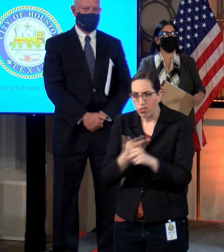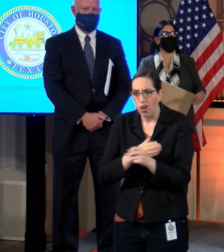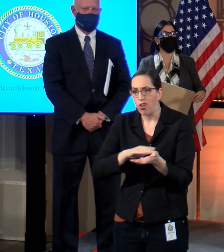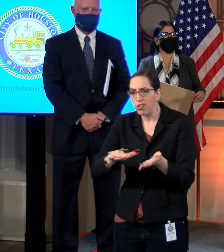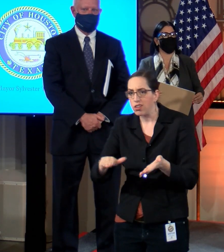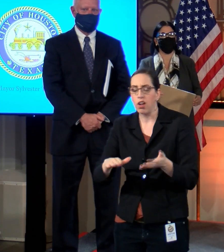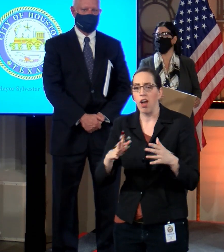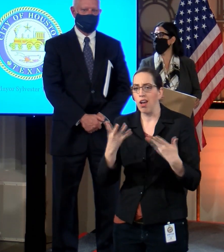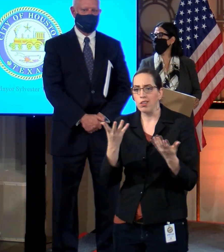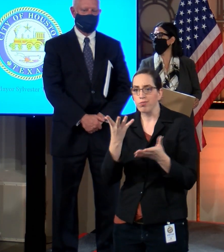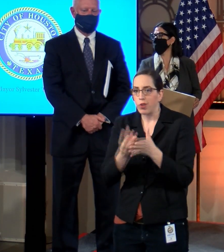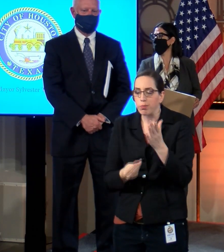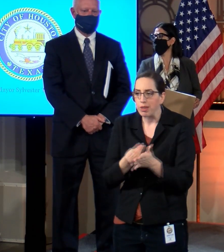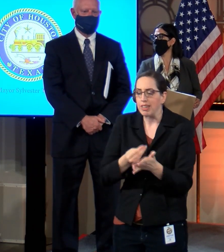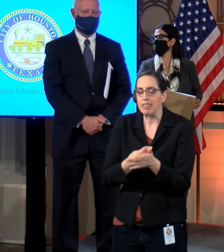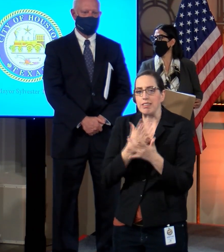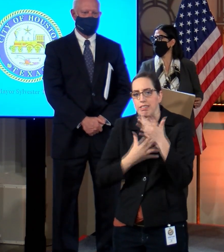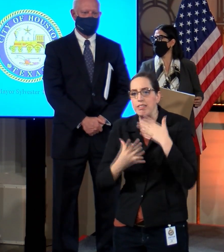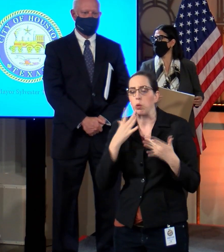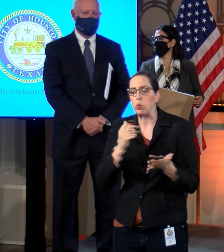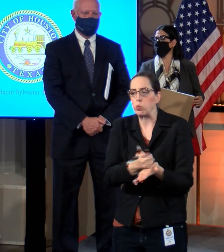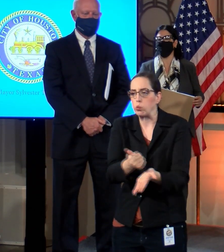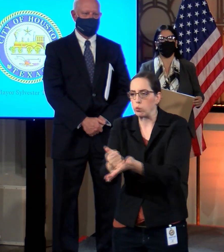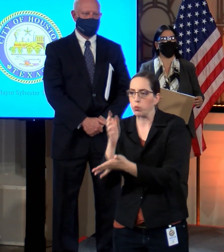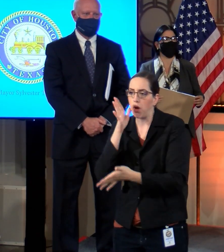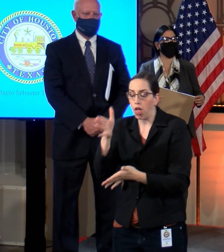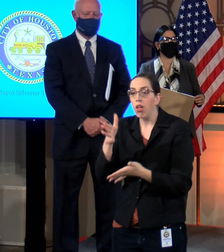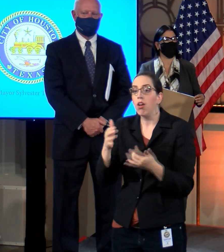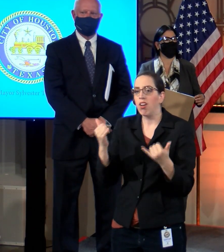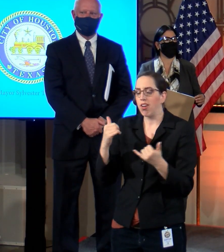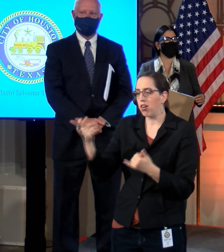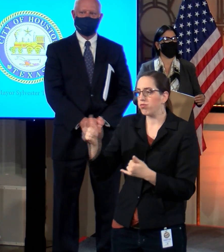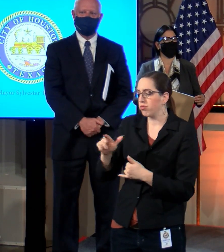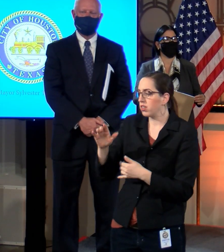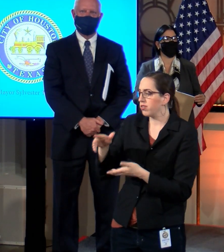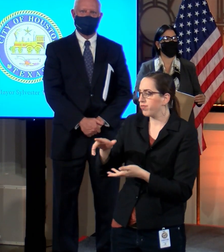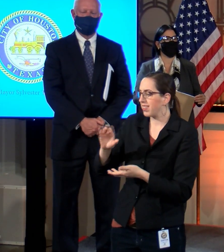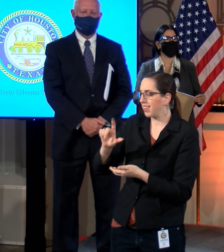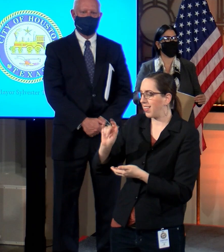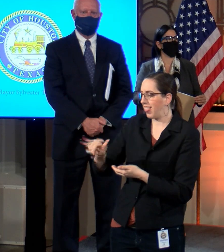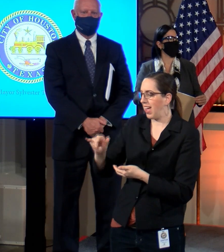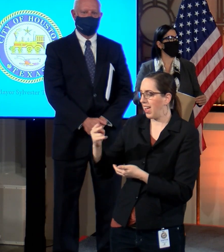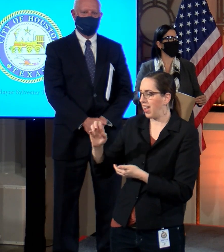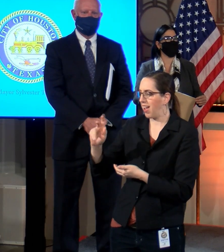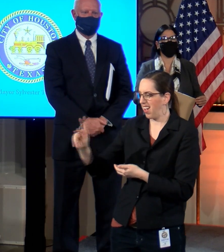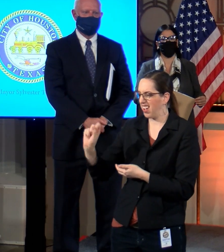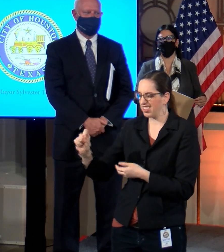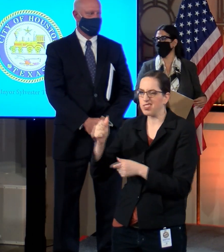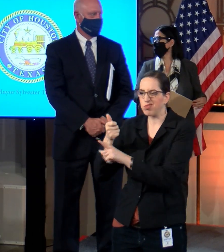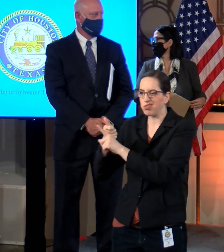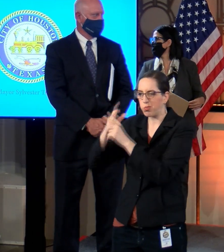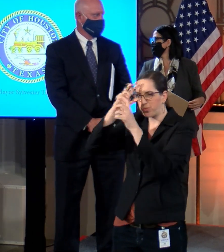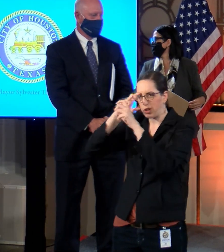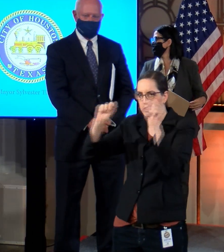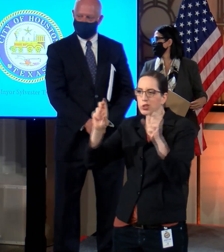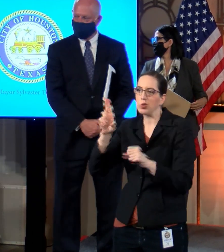jobs or lost income. So let me also now this time bring on Clay Hicks, president of the Houston Apartment Association.